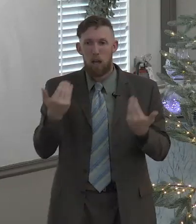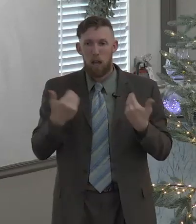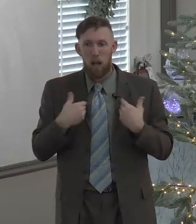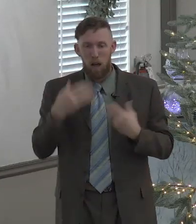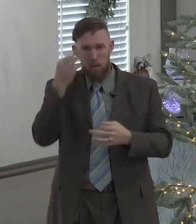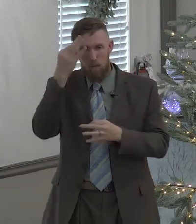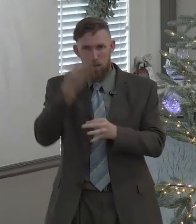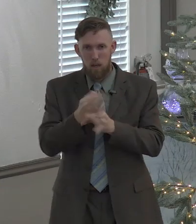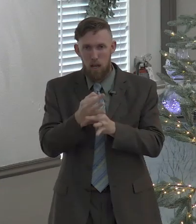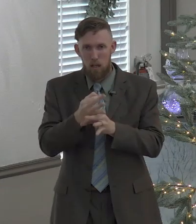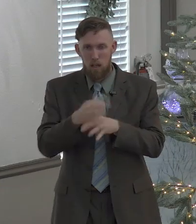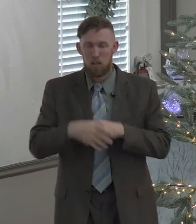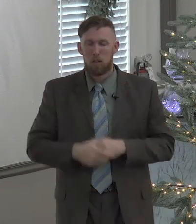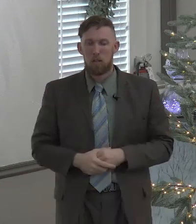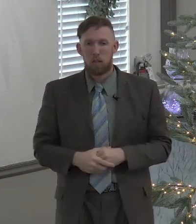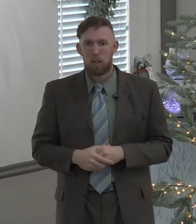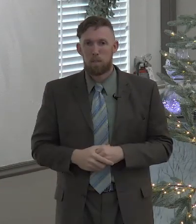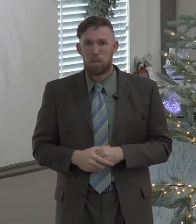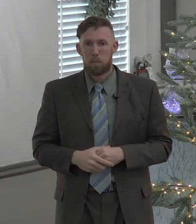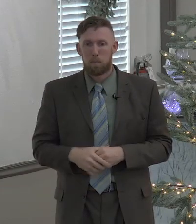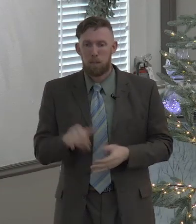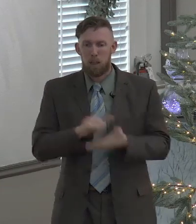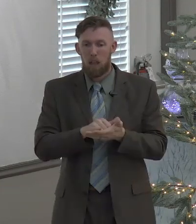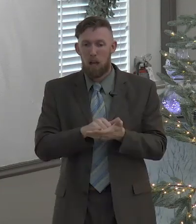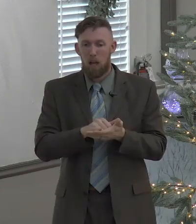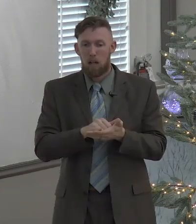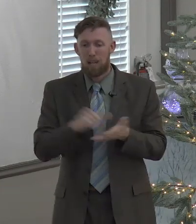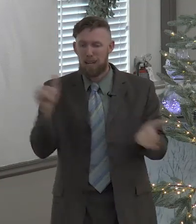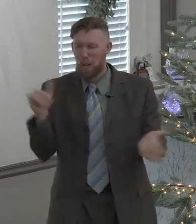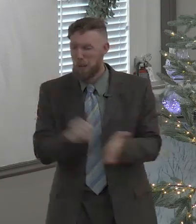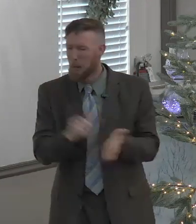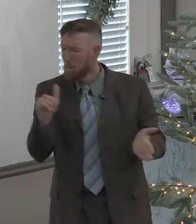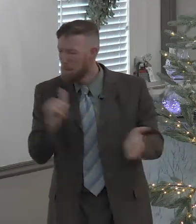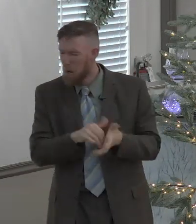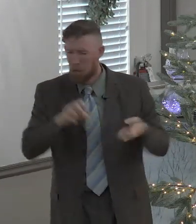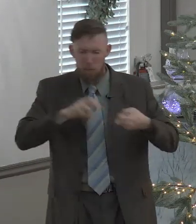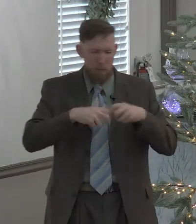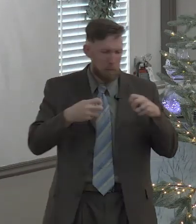They can be saved if we had any faith.